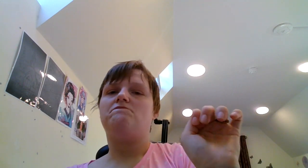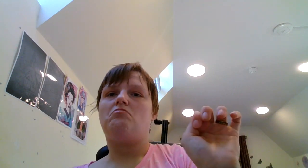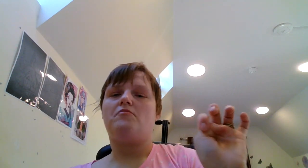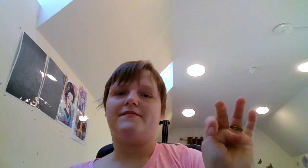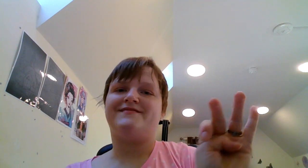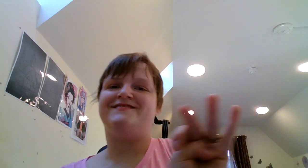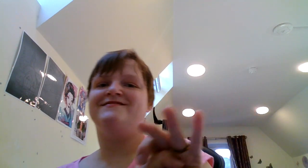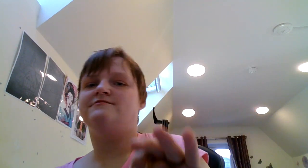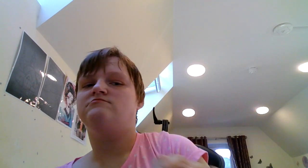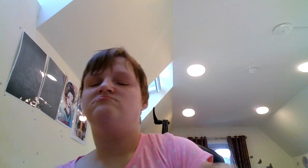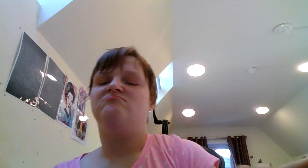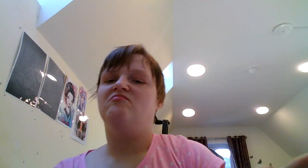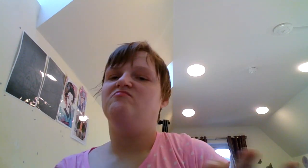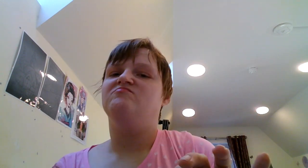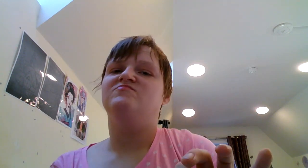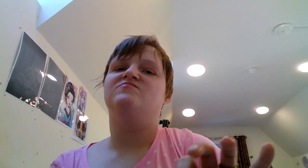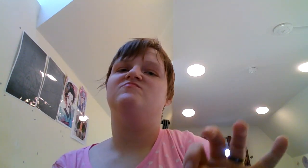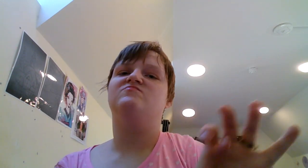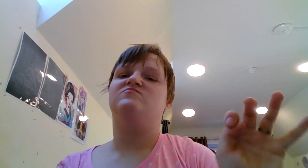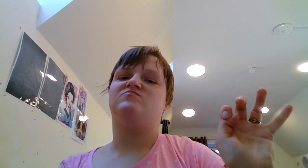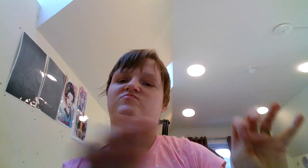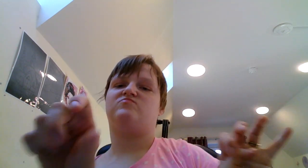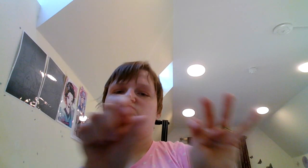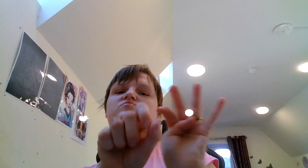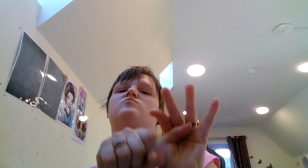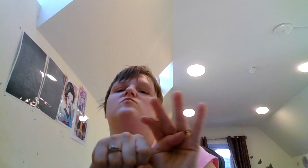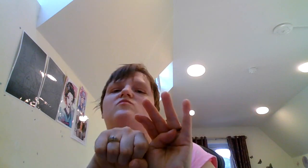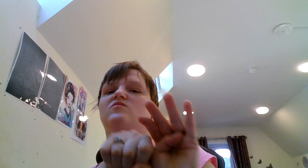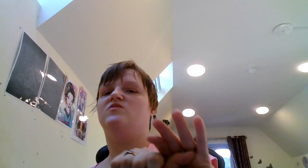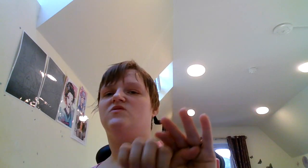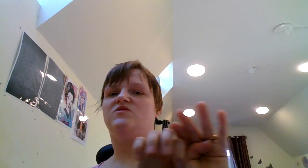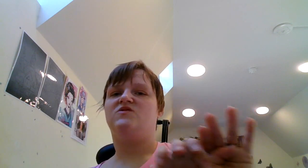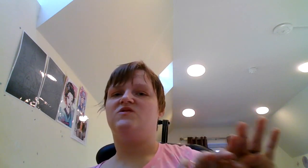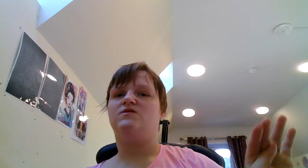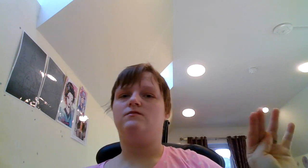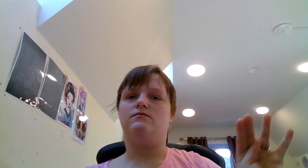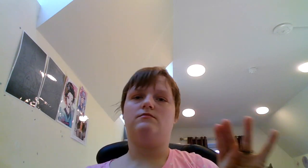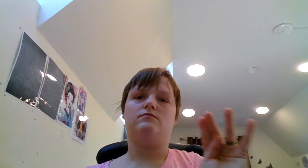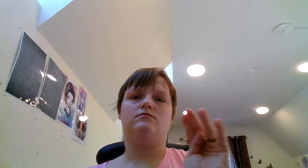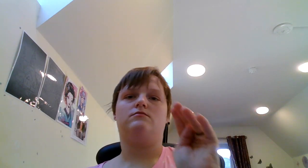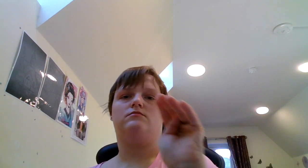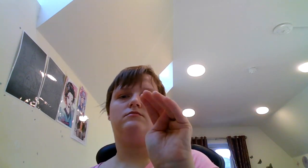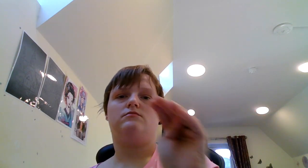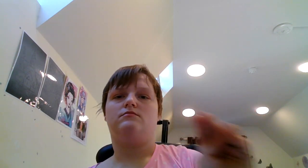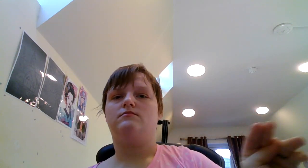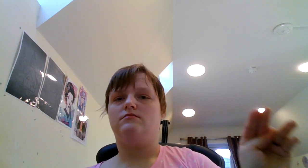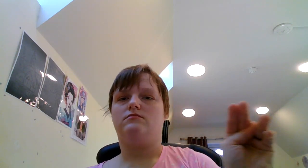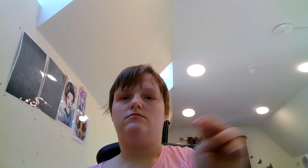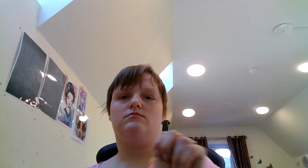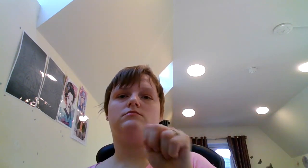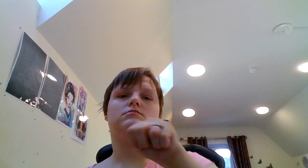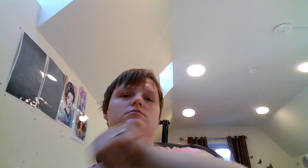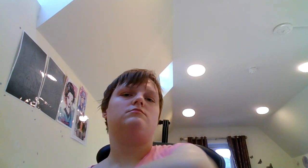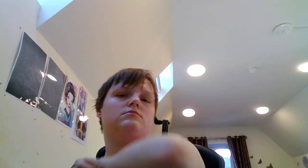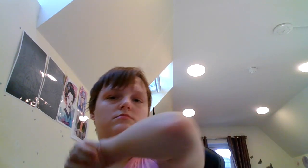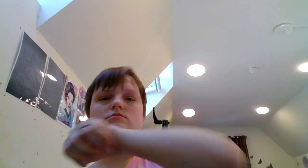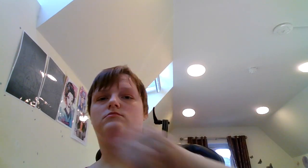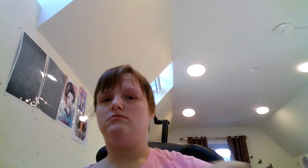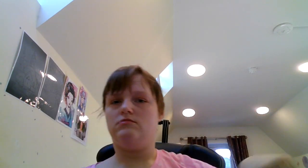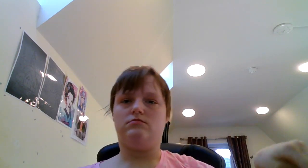and MacLeod first got together to begin their research and set about figuring out how to remove insulin from a dog's